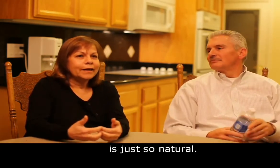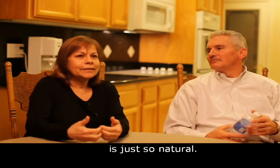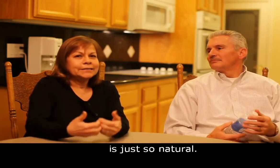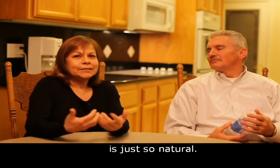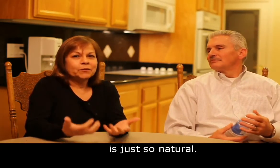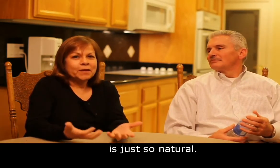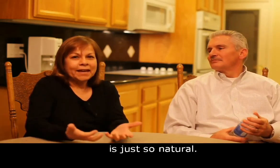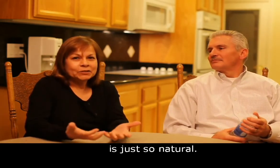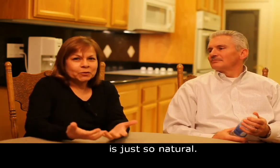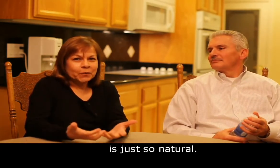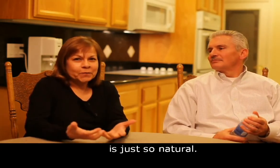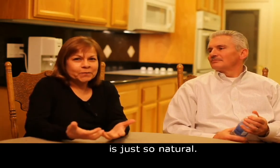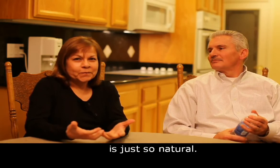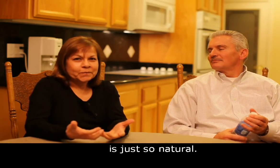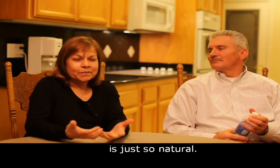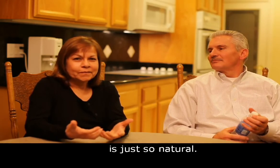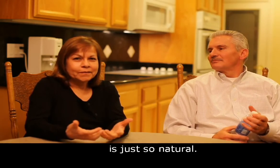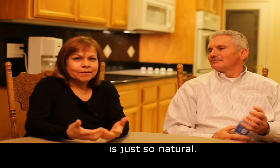it's just so natural.